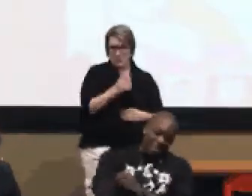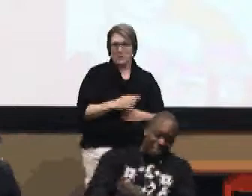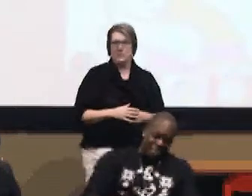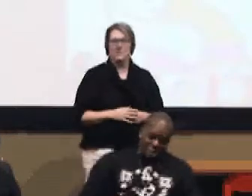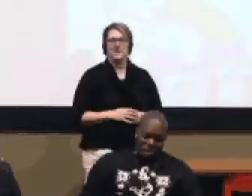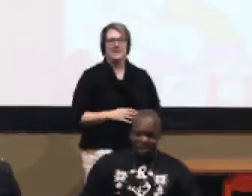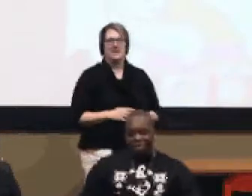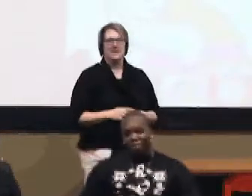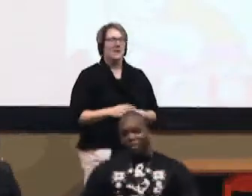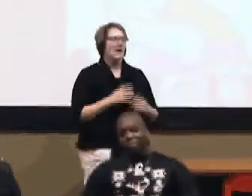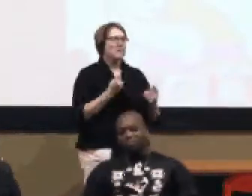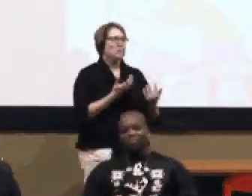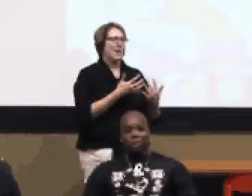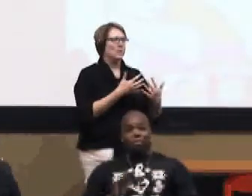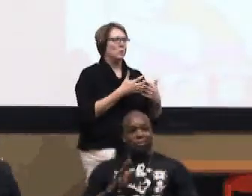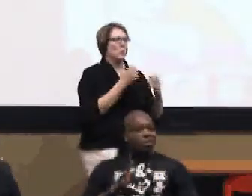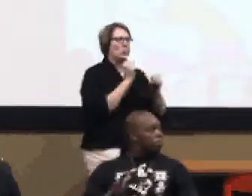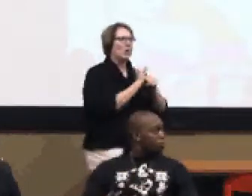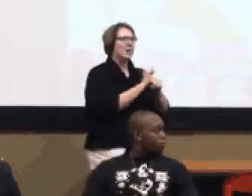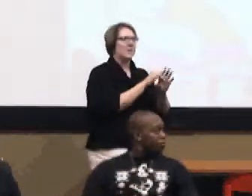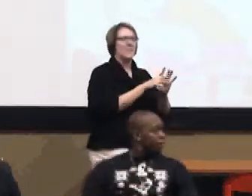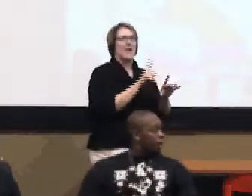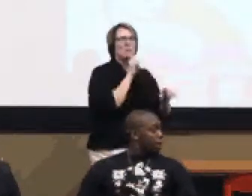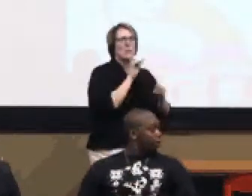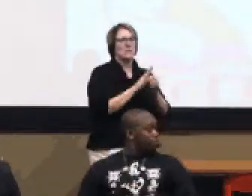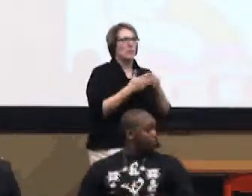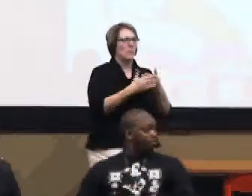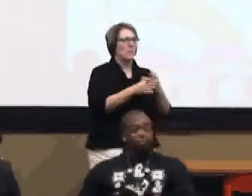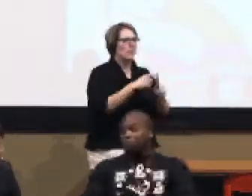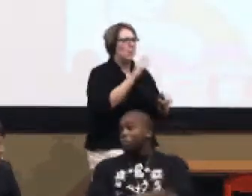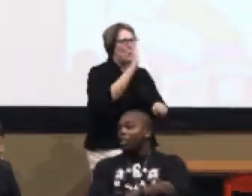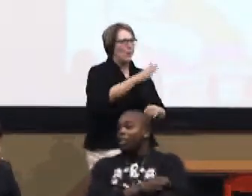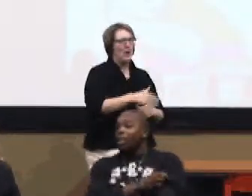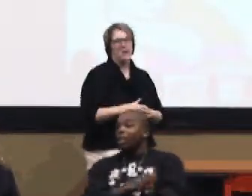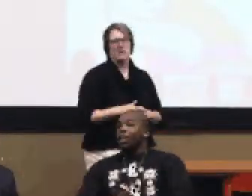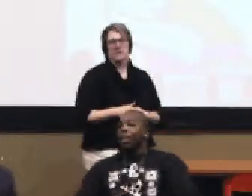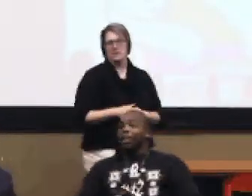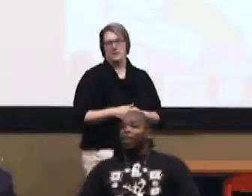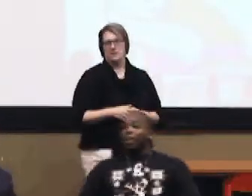I'm trying to work it in for him. I promise there'll be more.